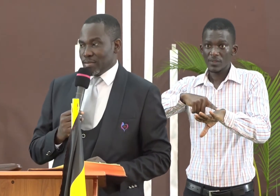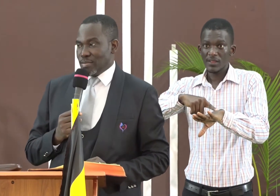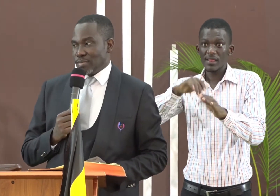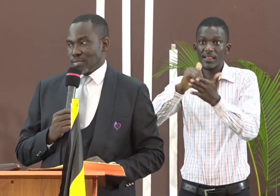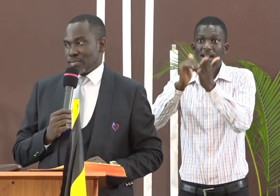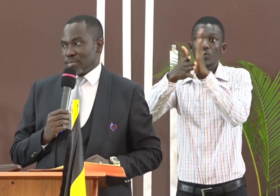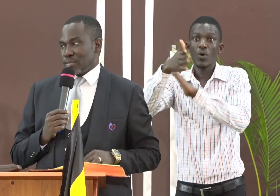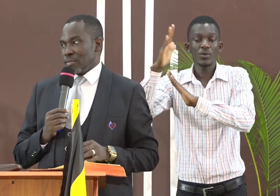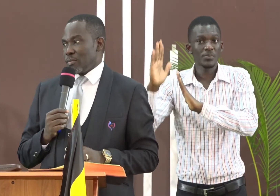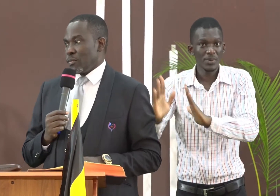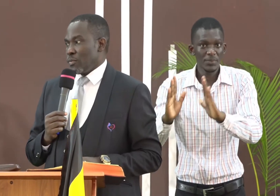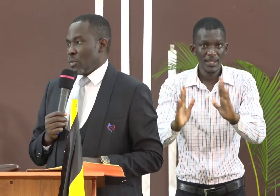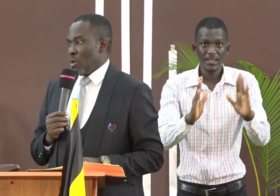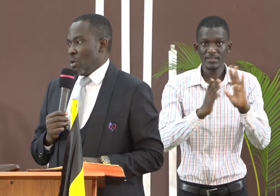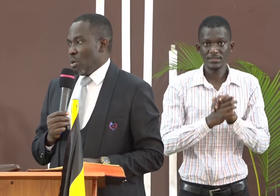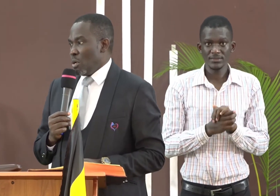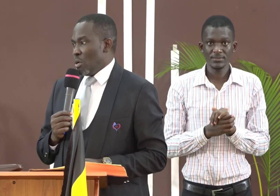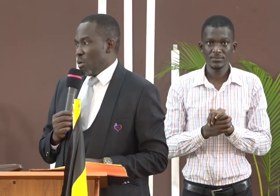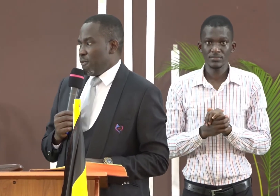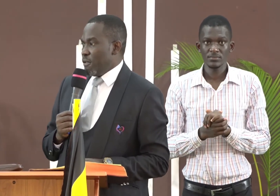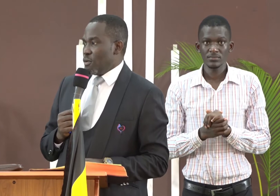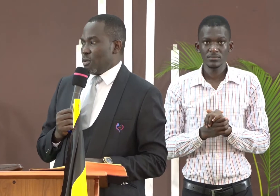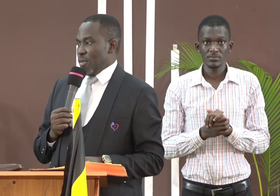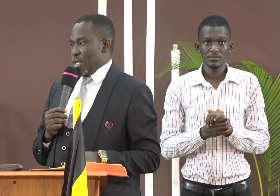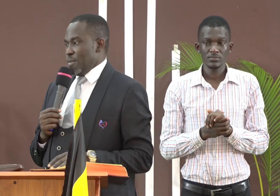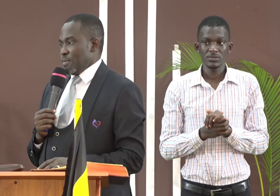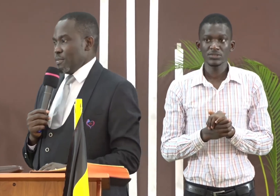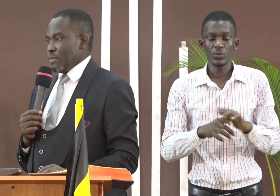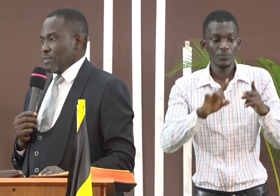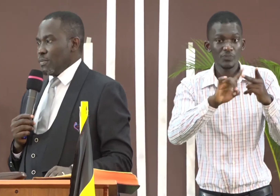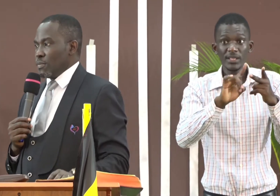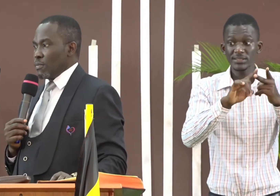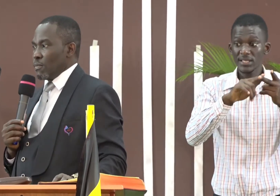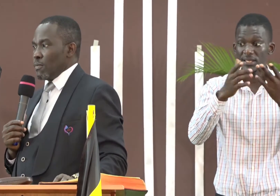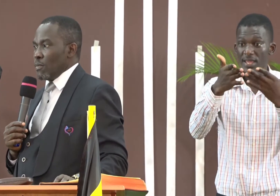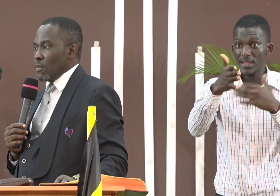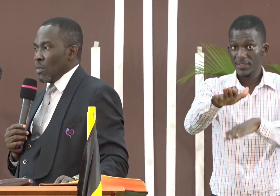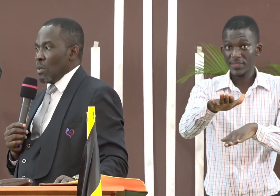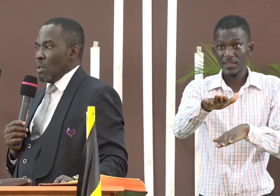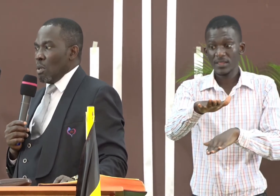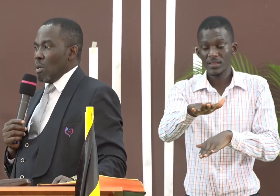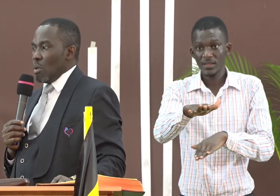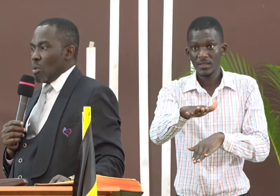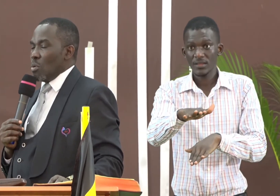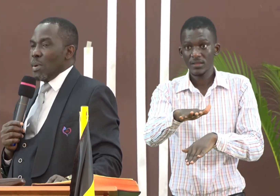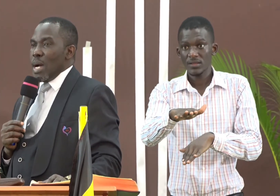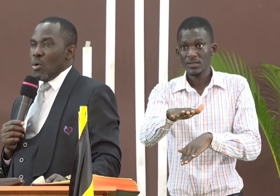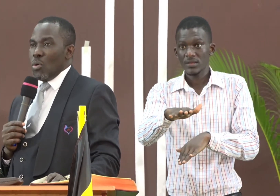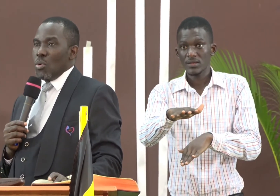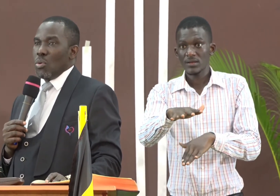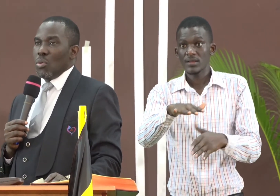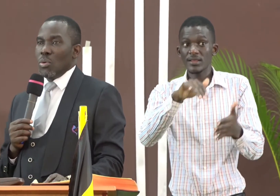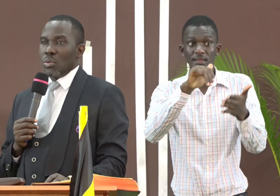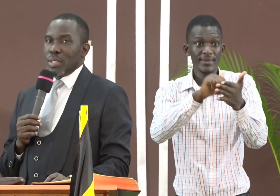yategeka. The time that was prepared by God. Okufa okwokubiri. The second kind of death.